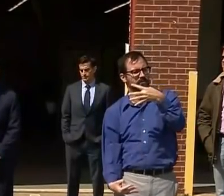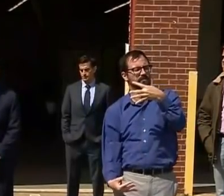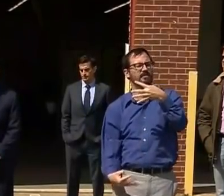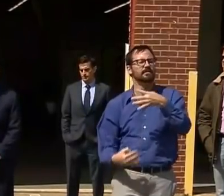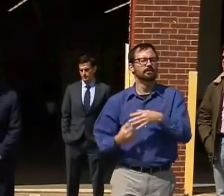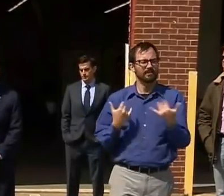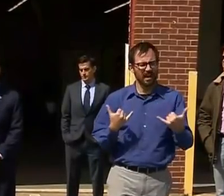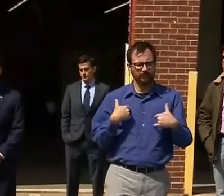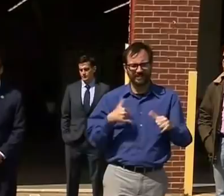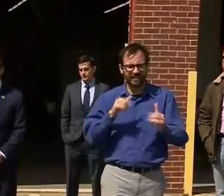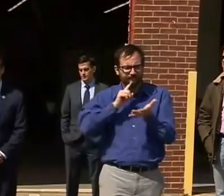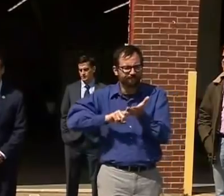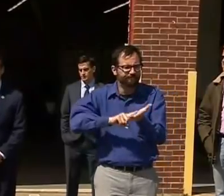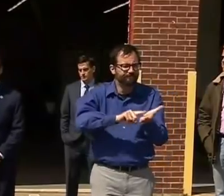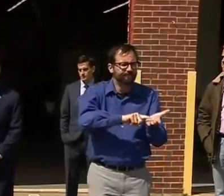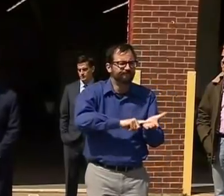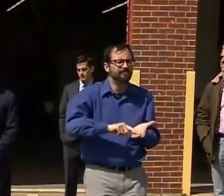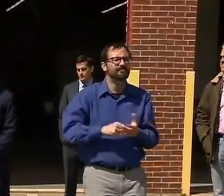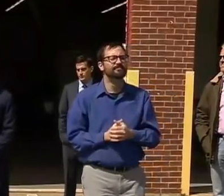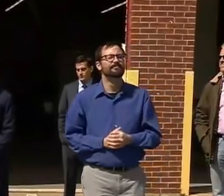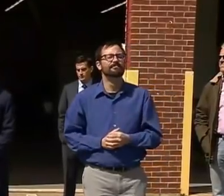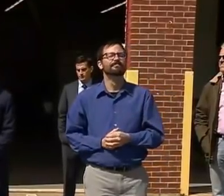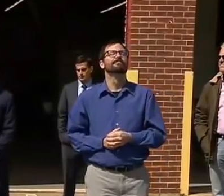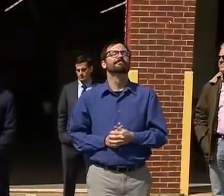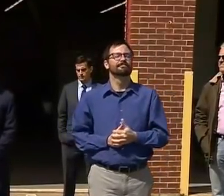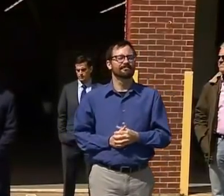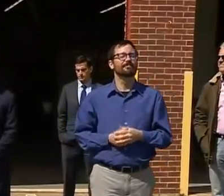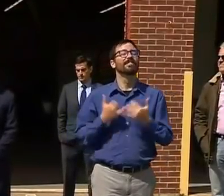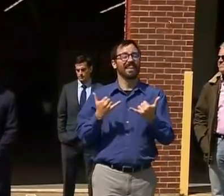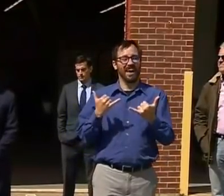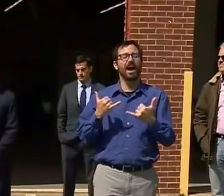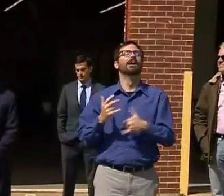unemployment application form. The form is available at